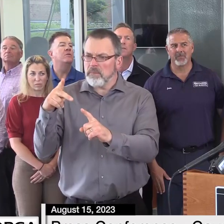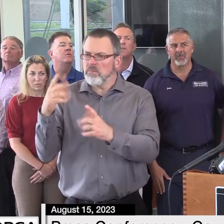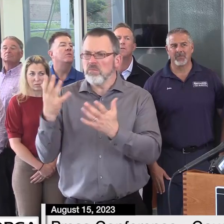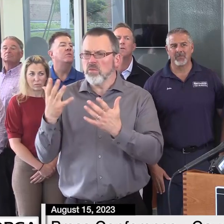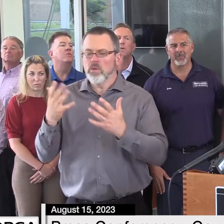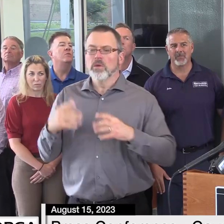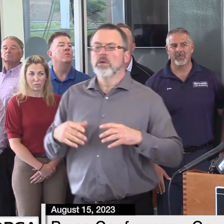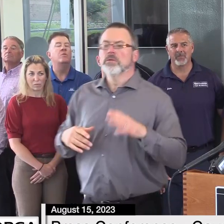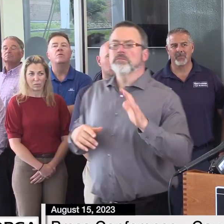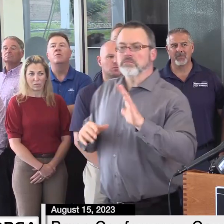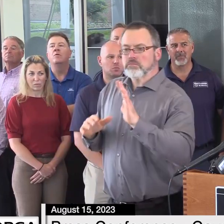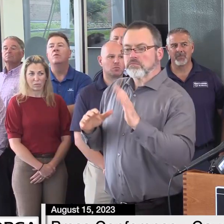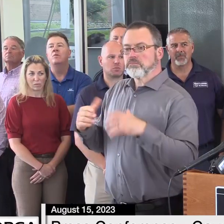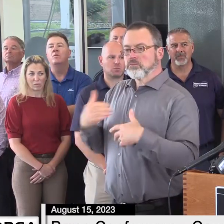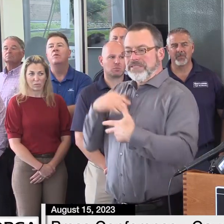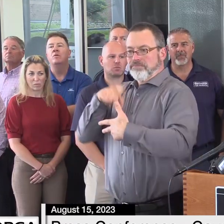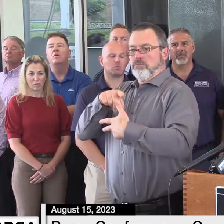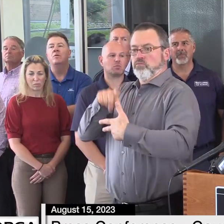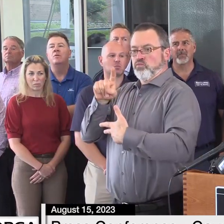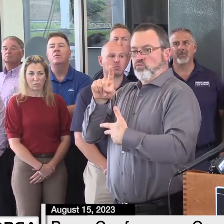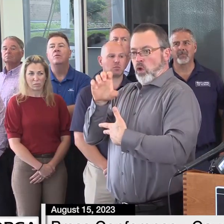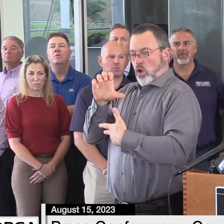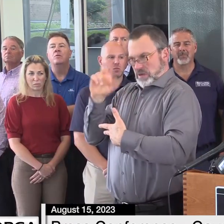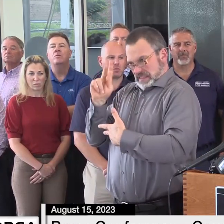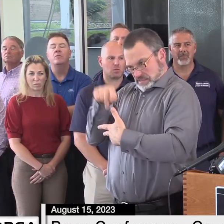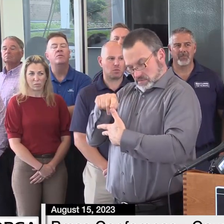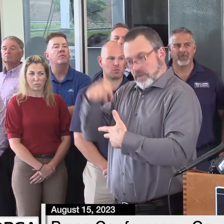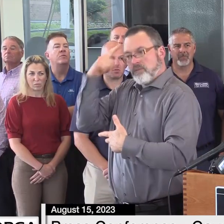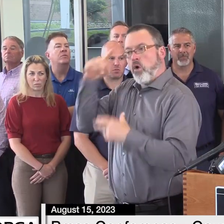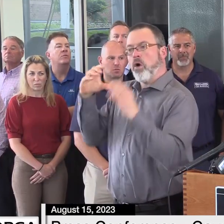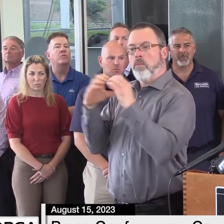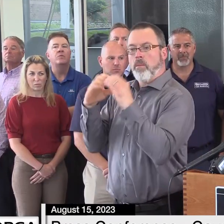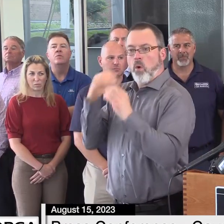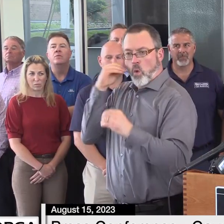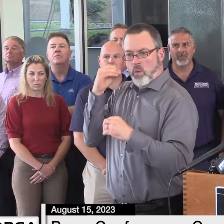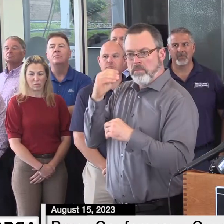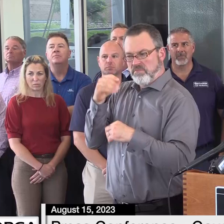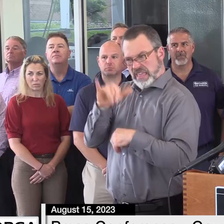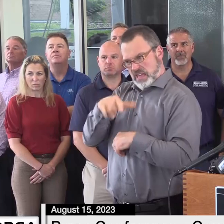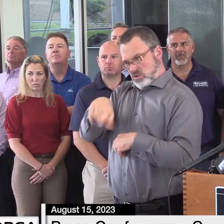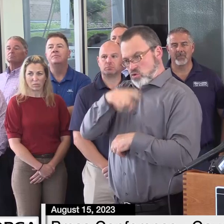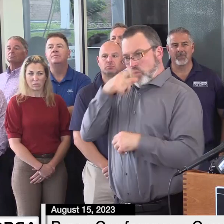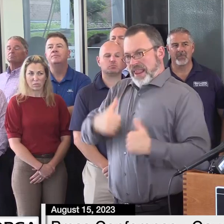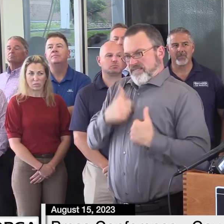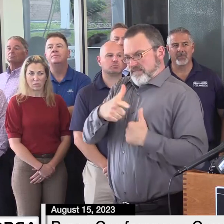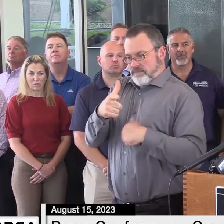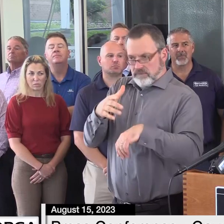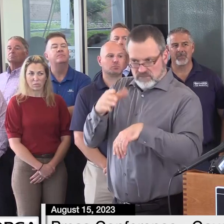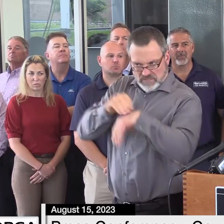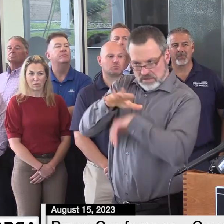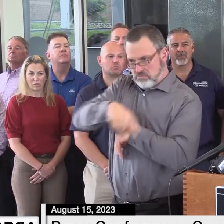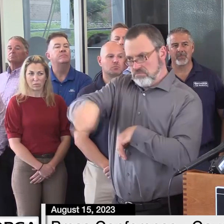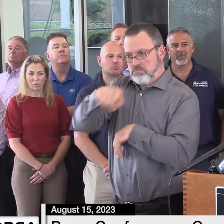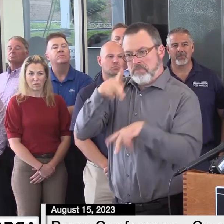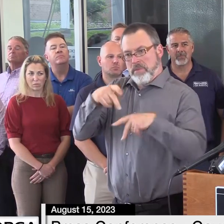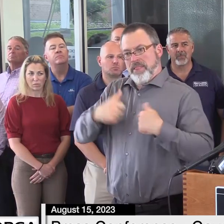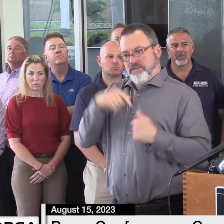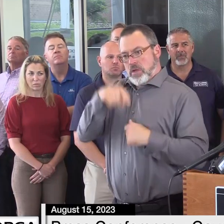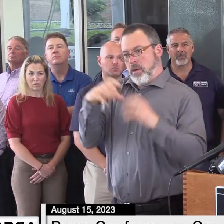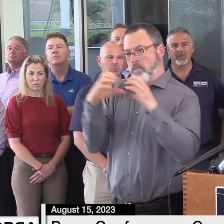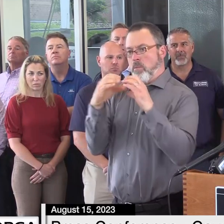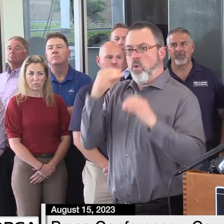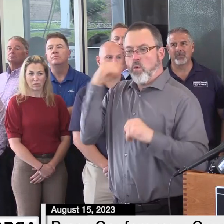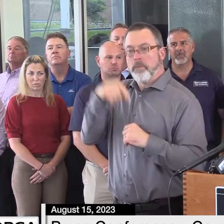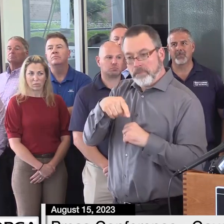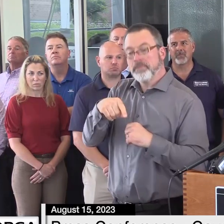the mobile home of those affected by the flooding, yes. But it could be, so it'll be cleanup